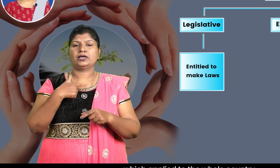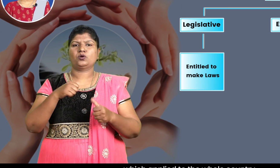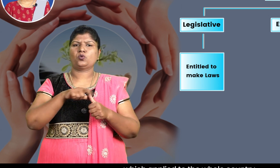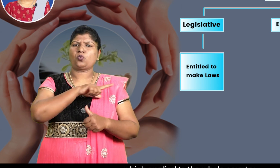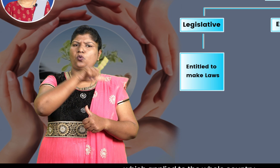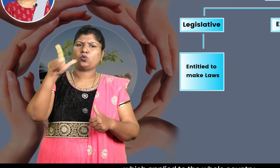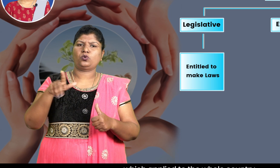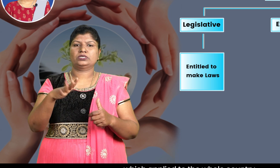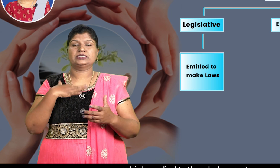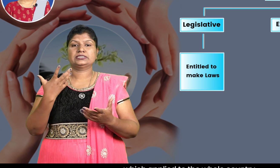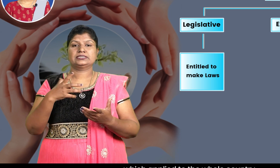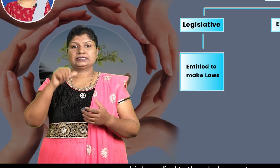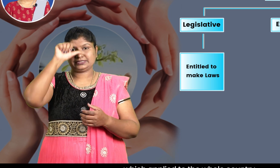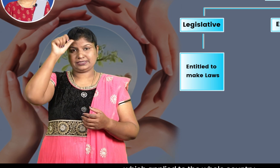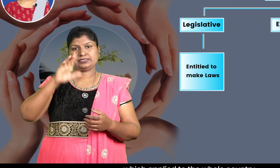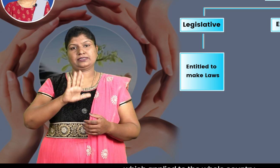country.